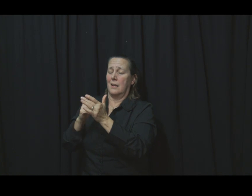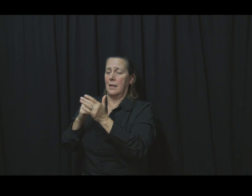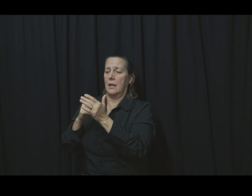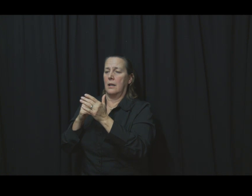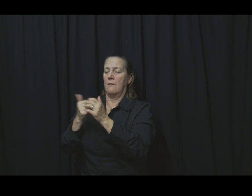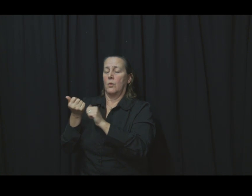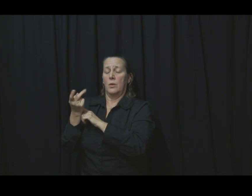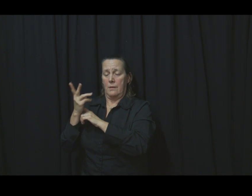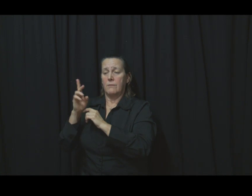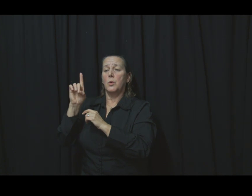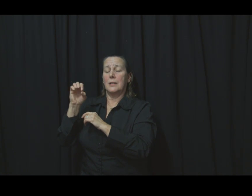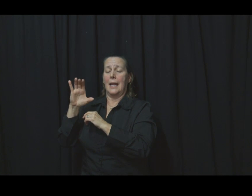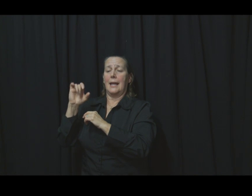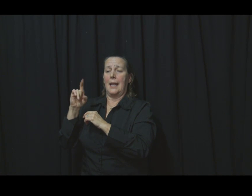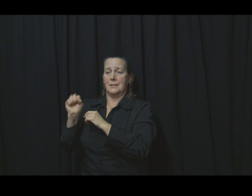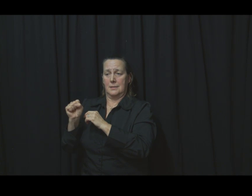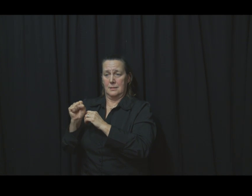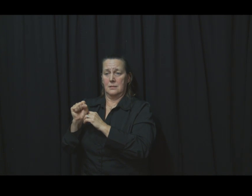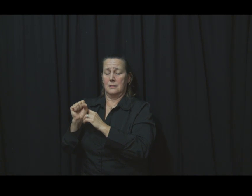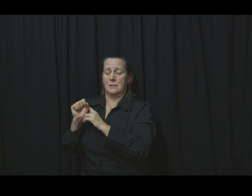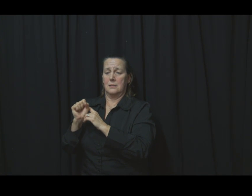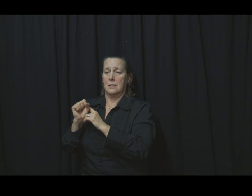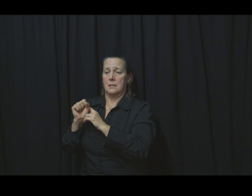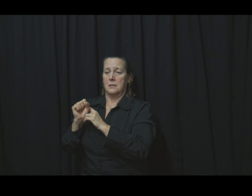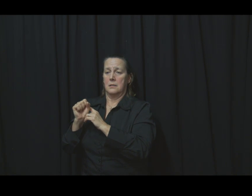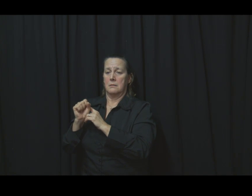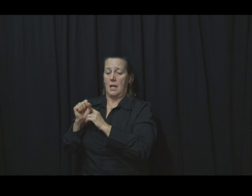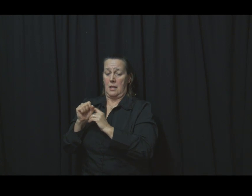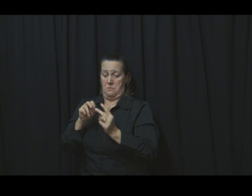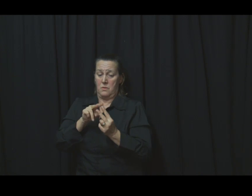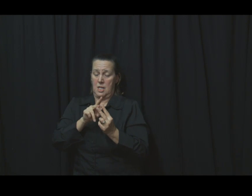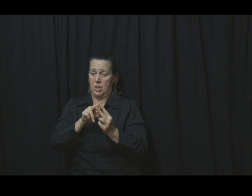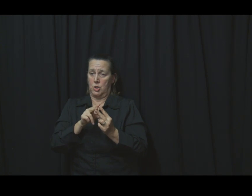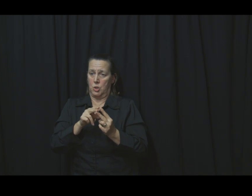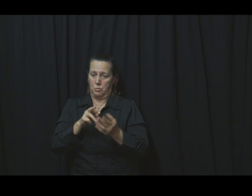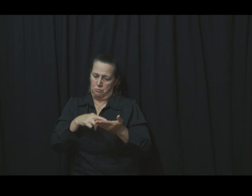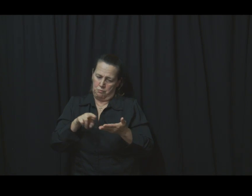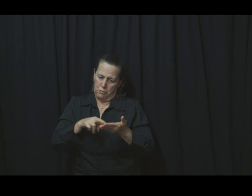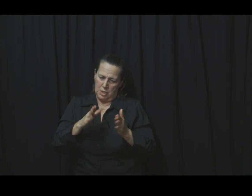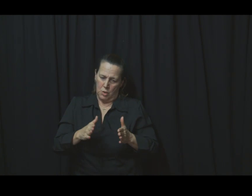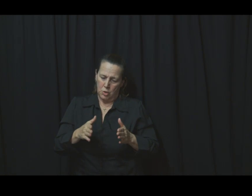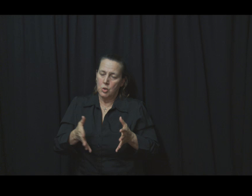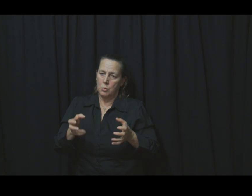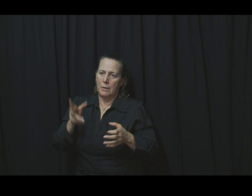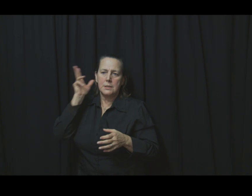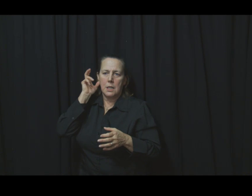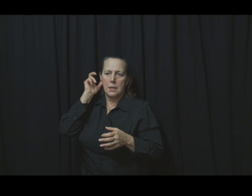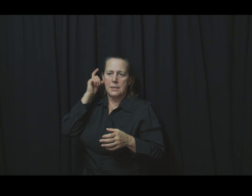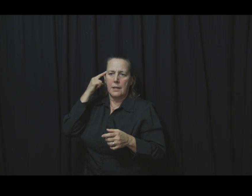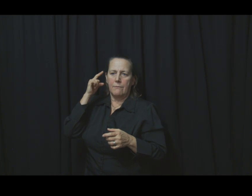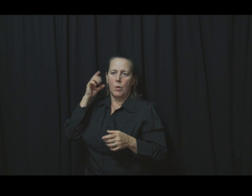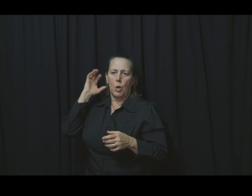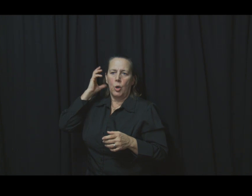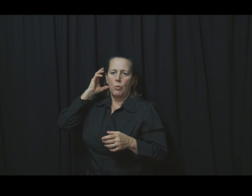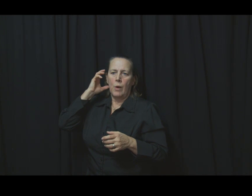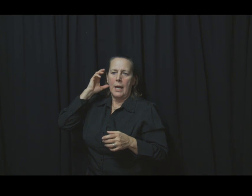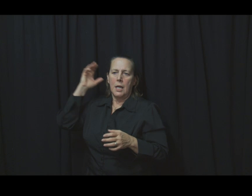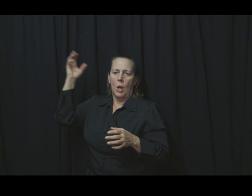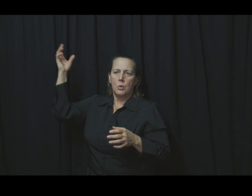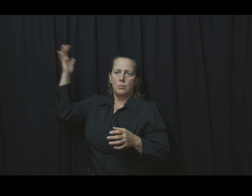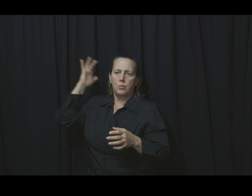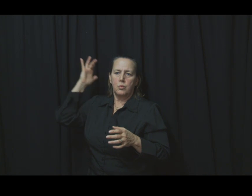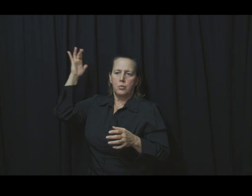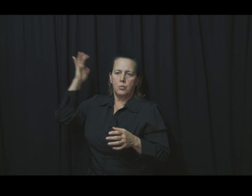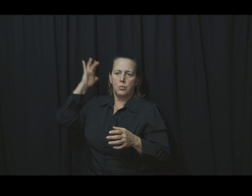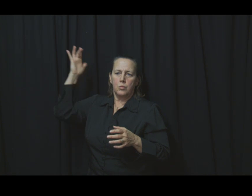decades. These two researchers wanted to listen for radio signals from space,